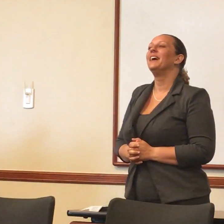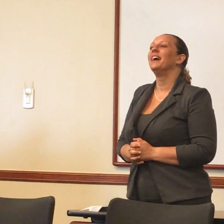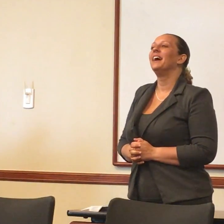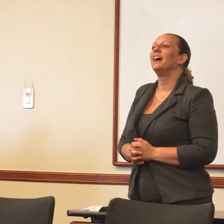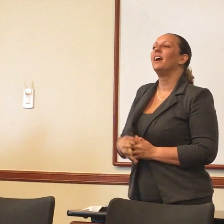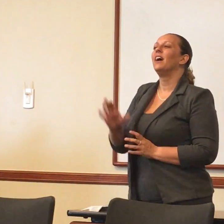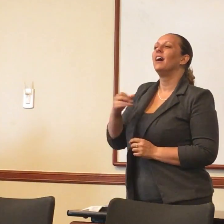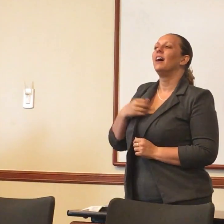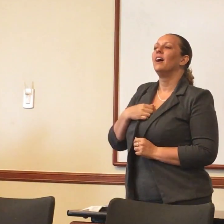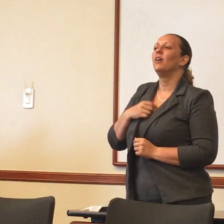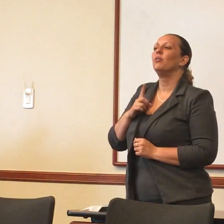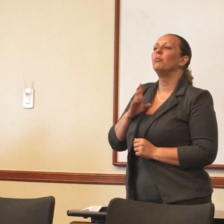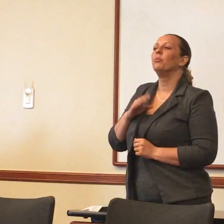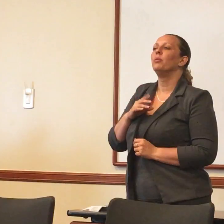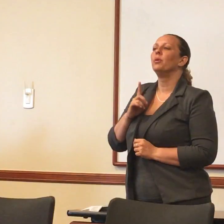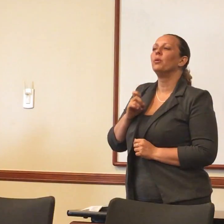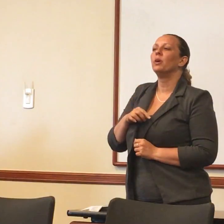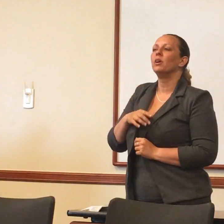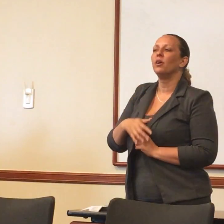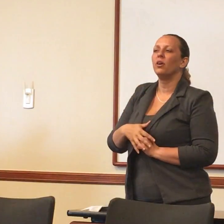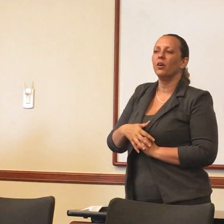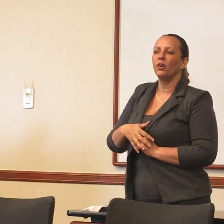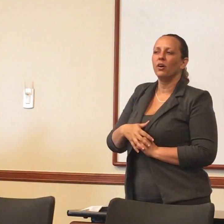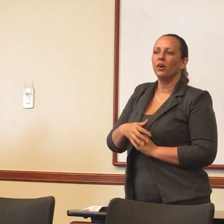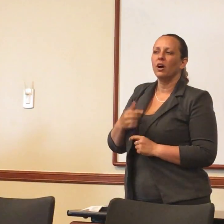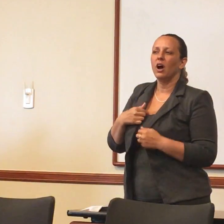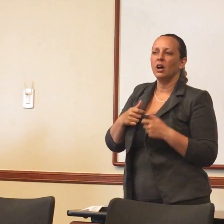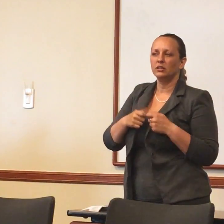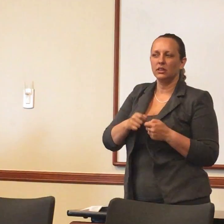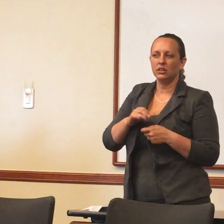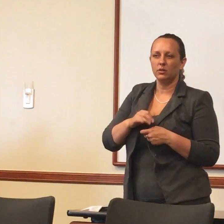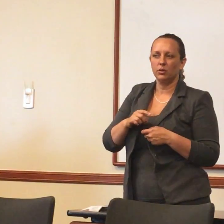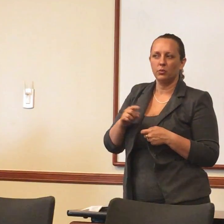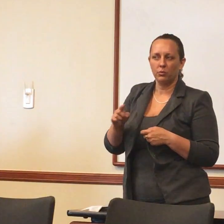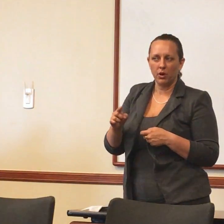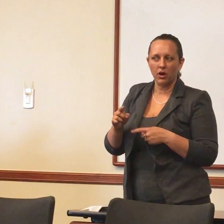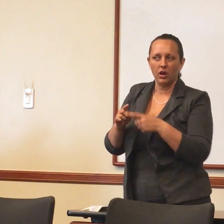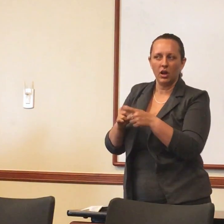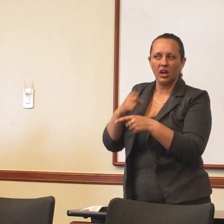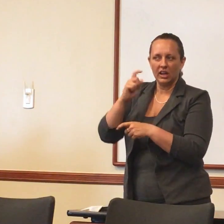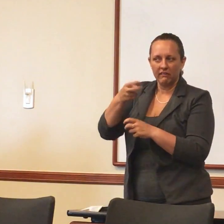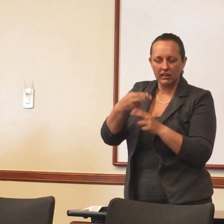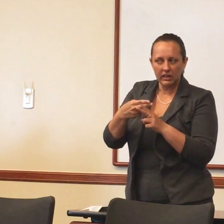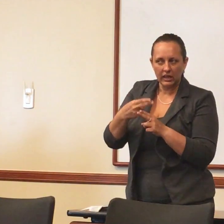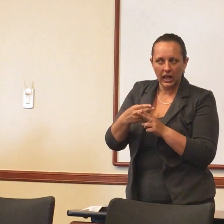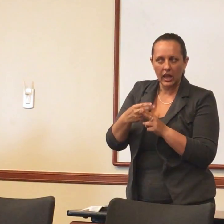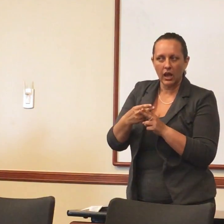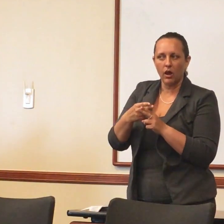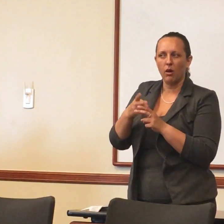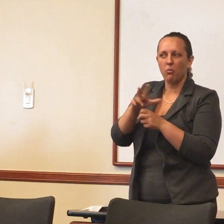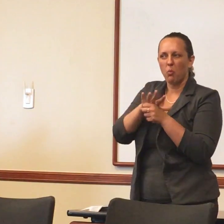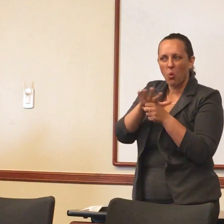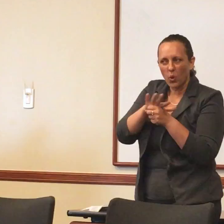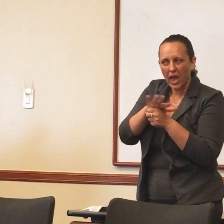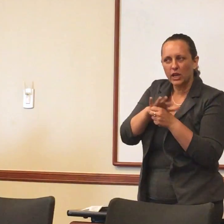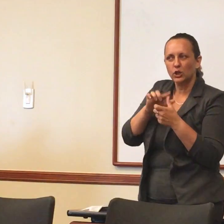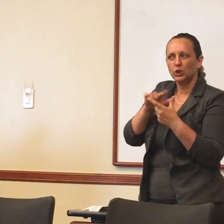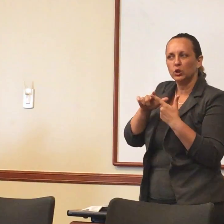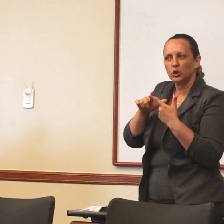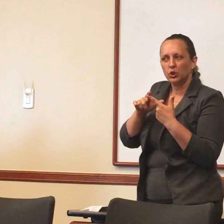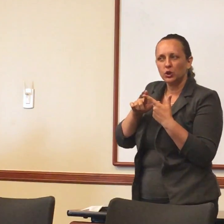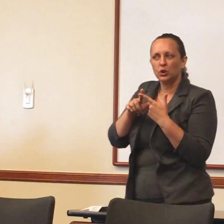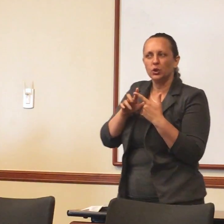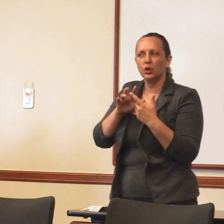question. I just was curious, if you text 911 and you give your name and your